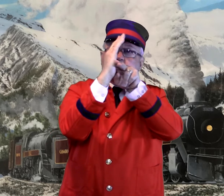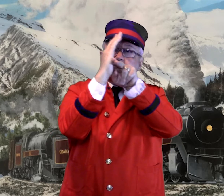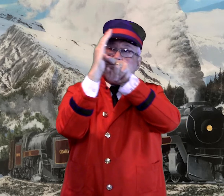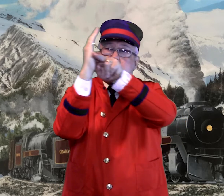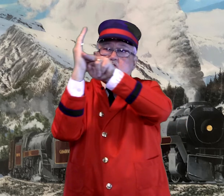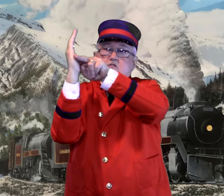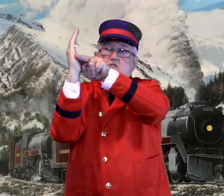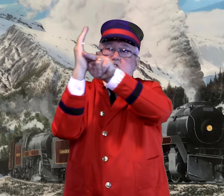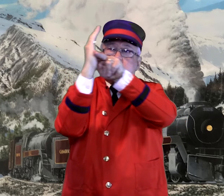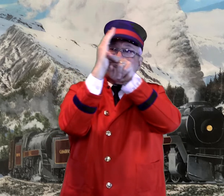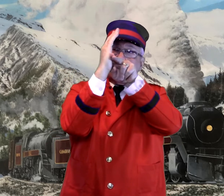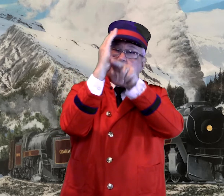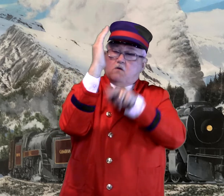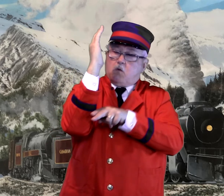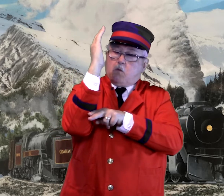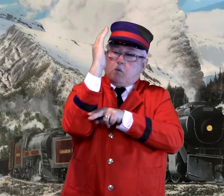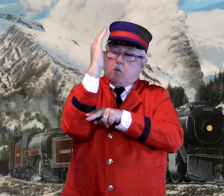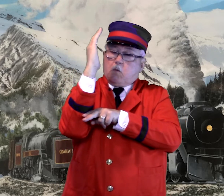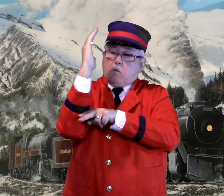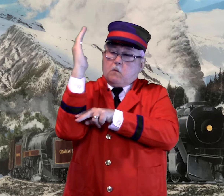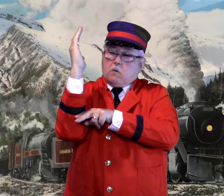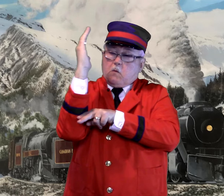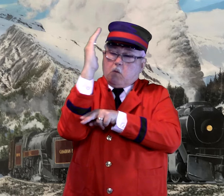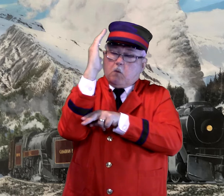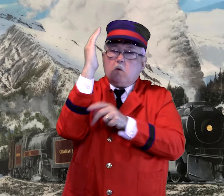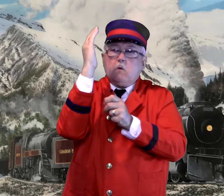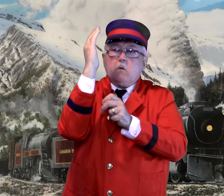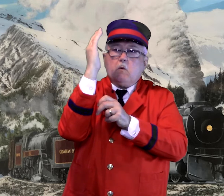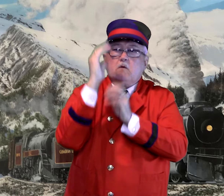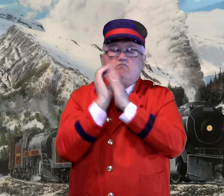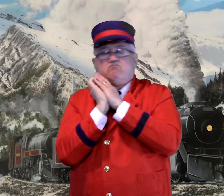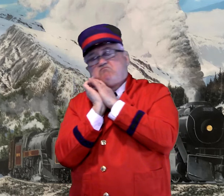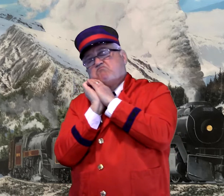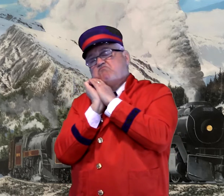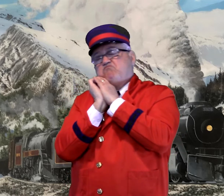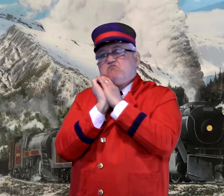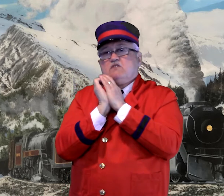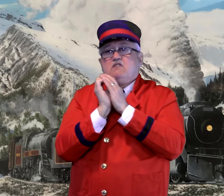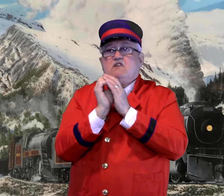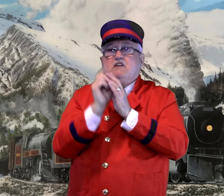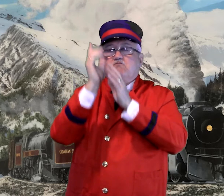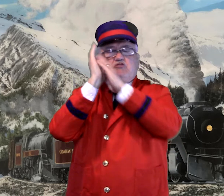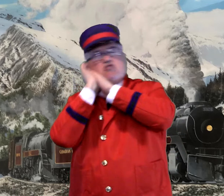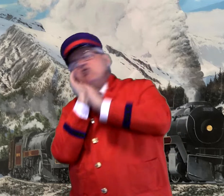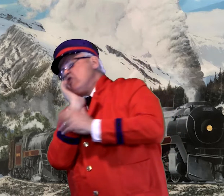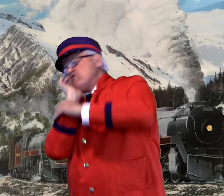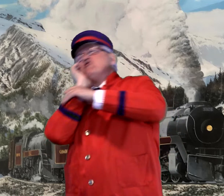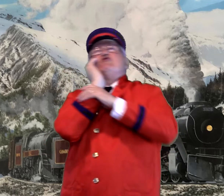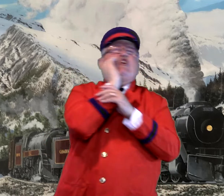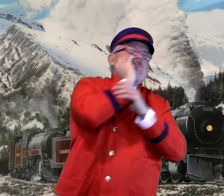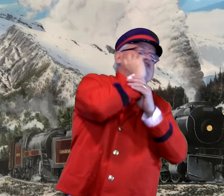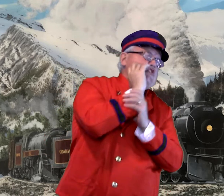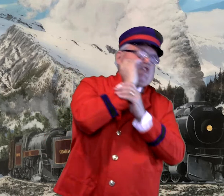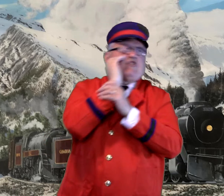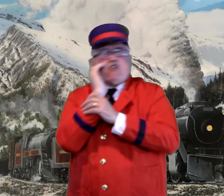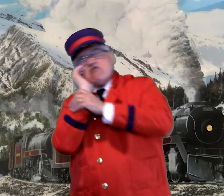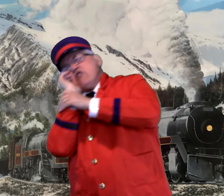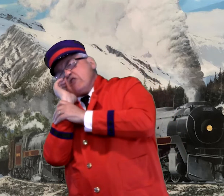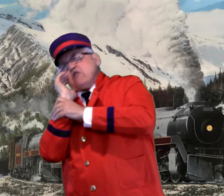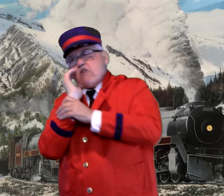berths, where the train cars moved more so than those in the lower berths. So the students would be